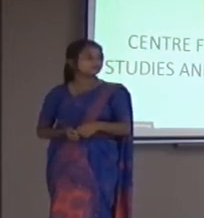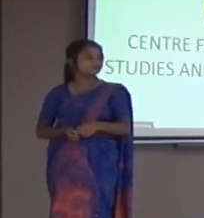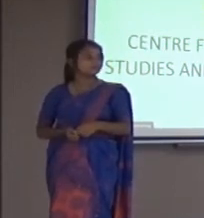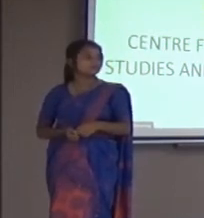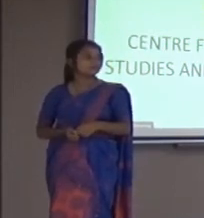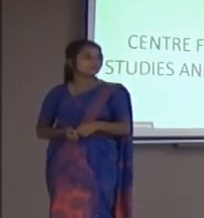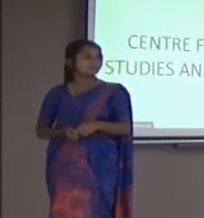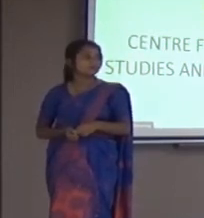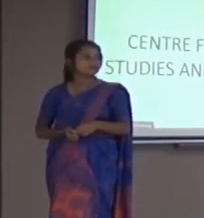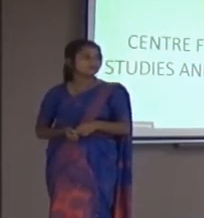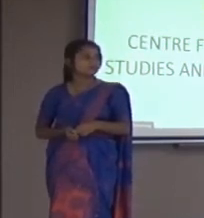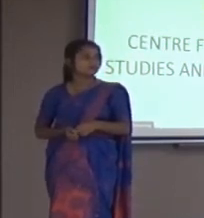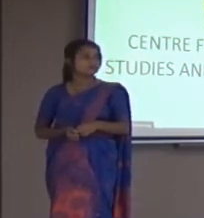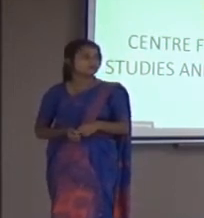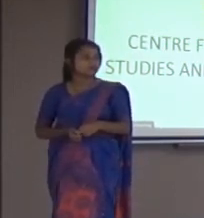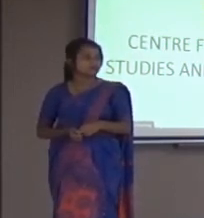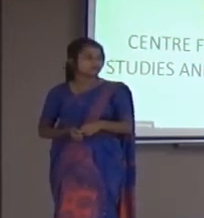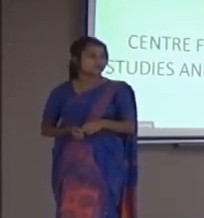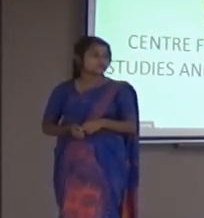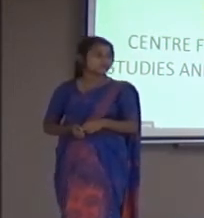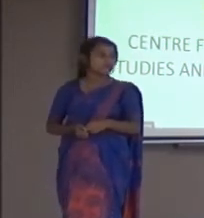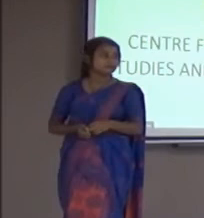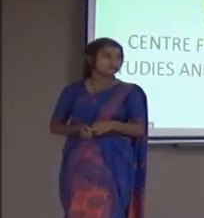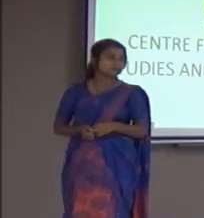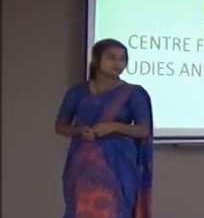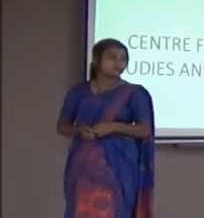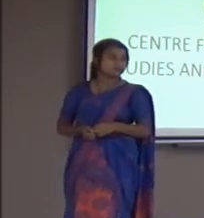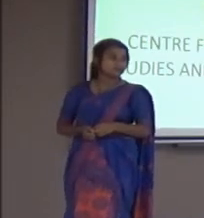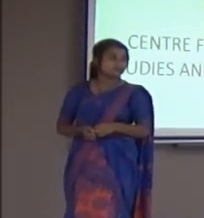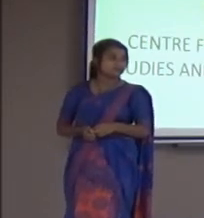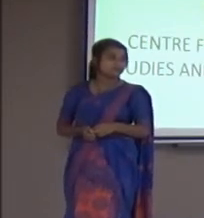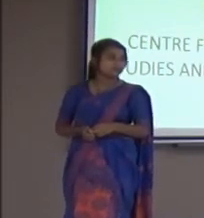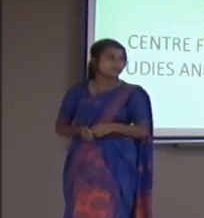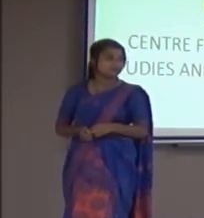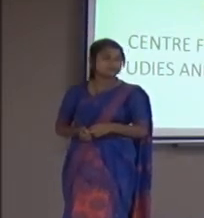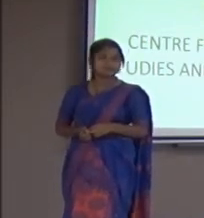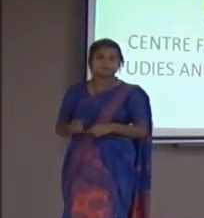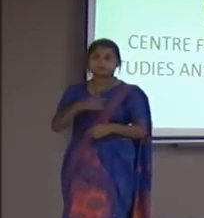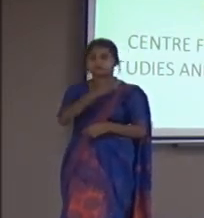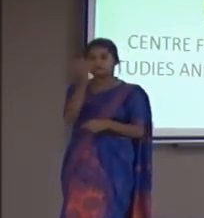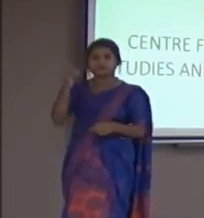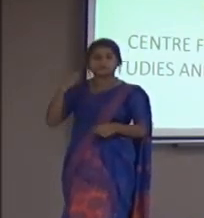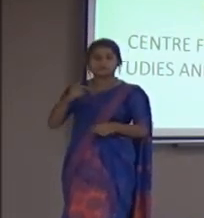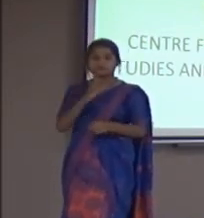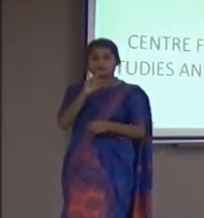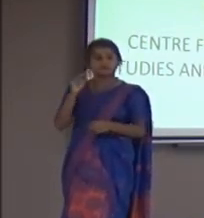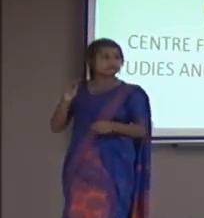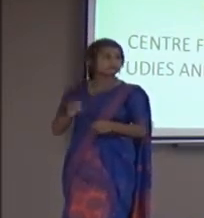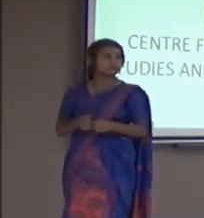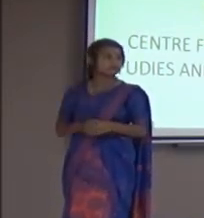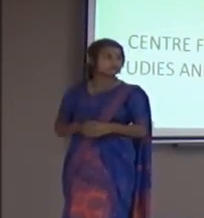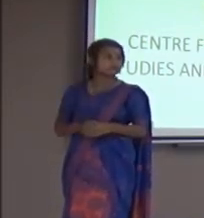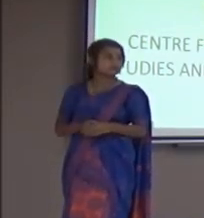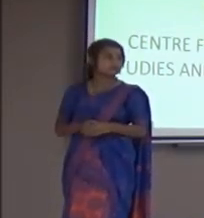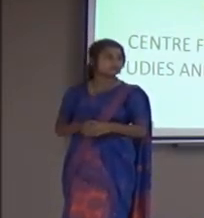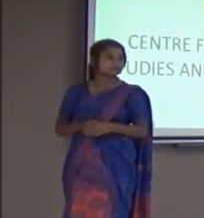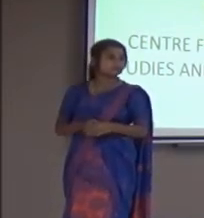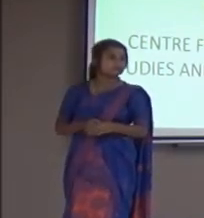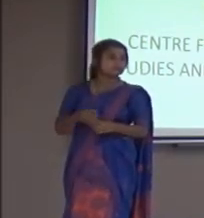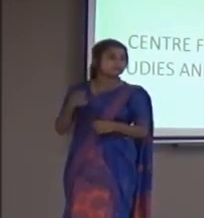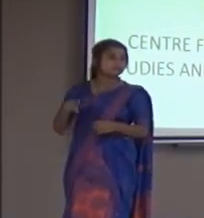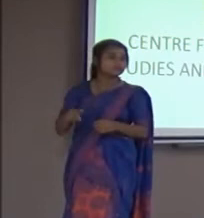So firstly, my apologies for this last moment as well. But we are doing for the first time in the